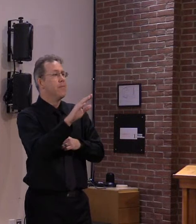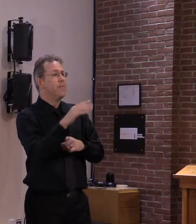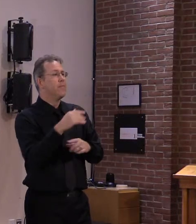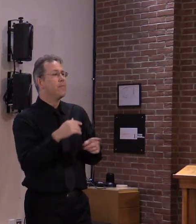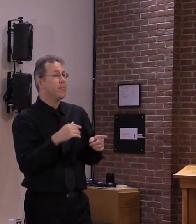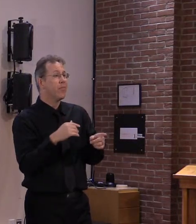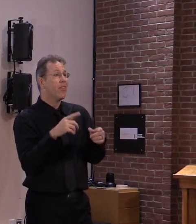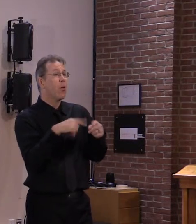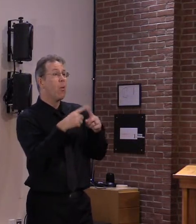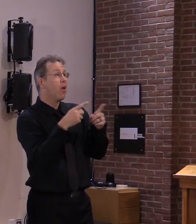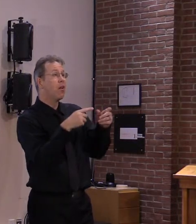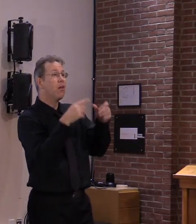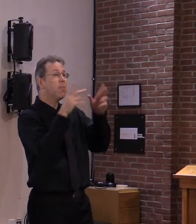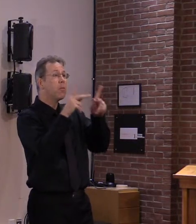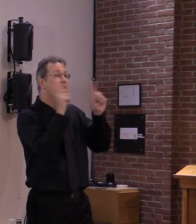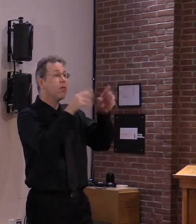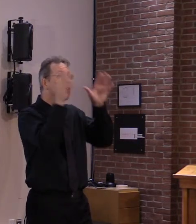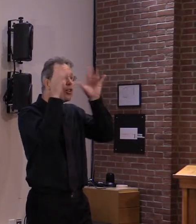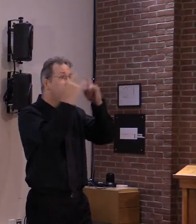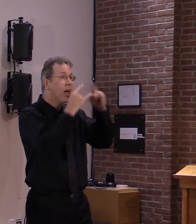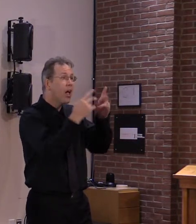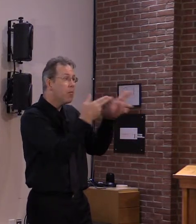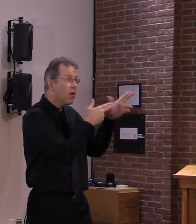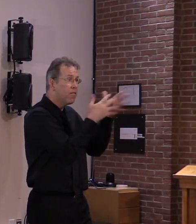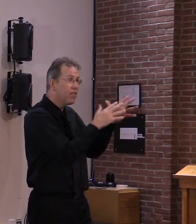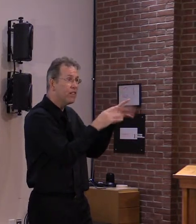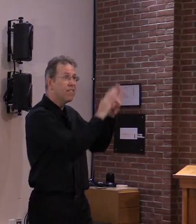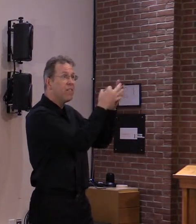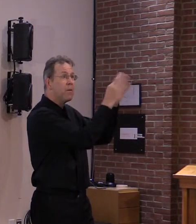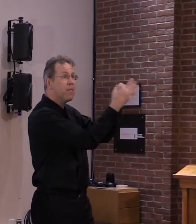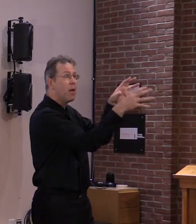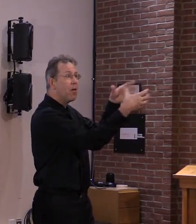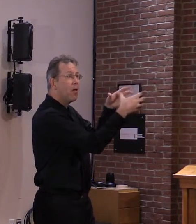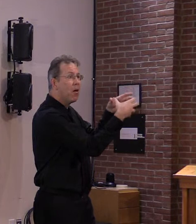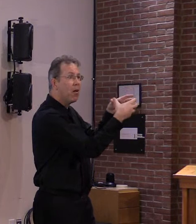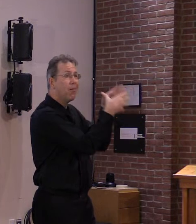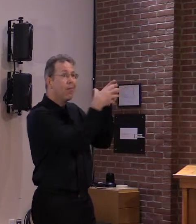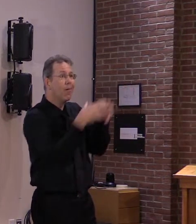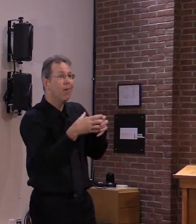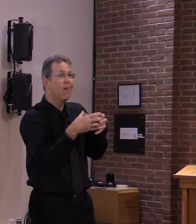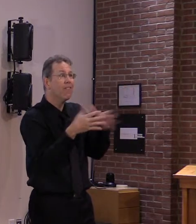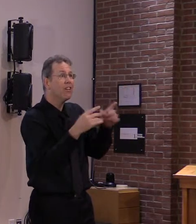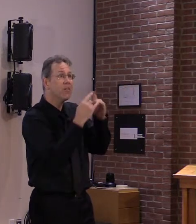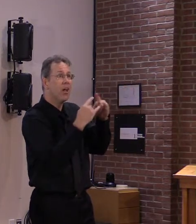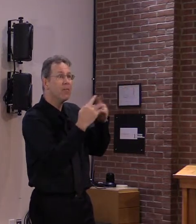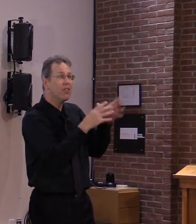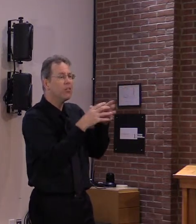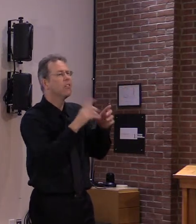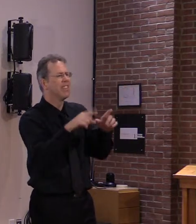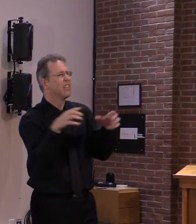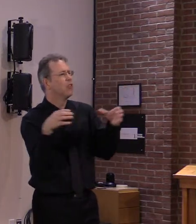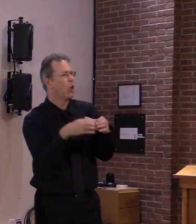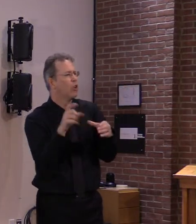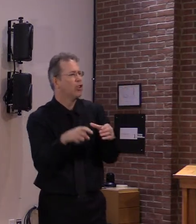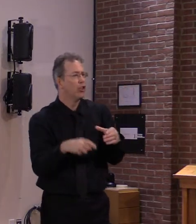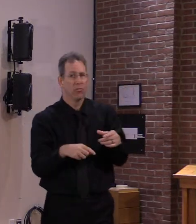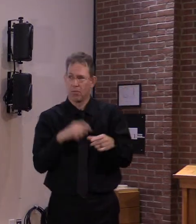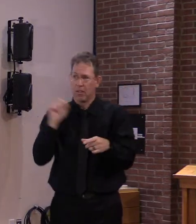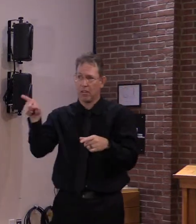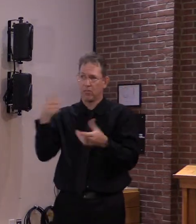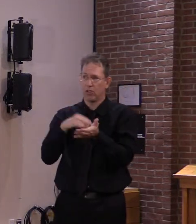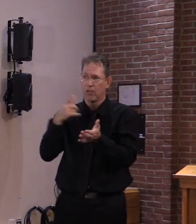in keeping their work sites clear, whether it be a healthcare work site or an education work site. They